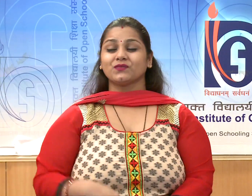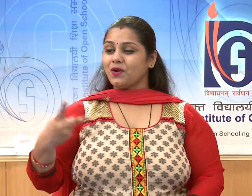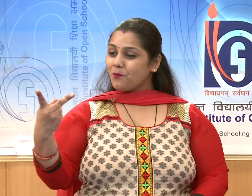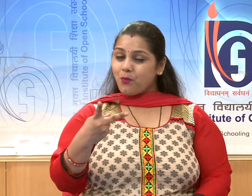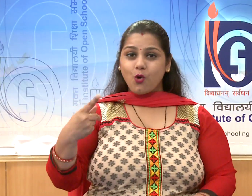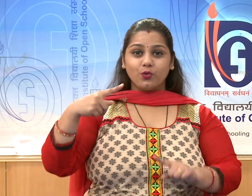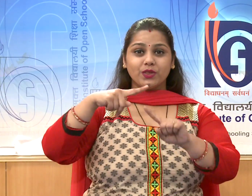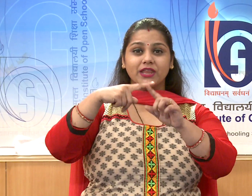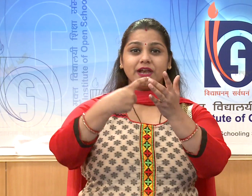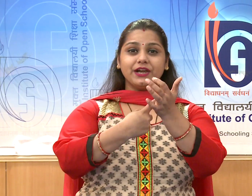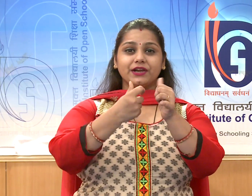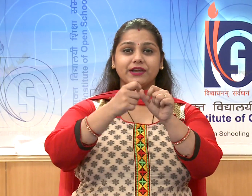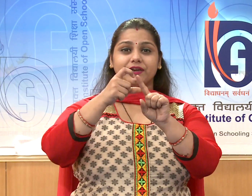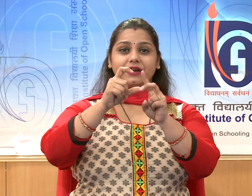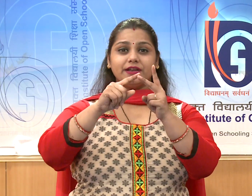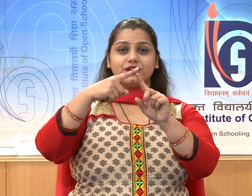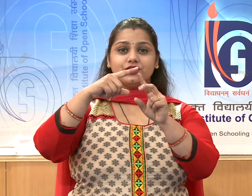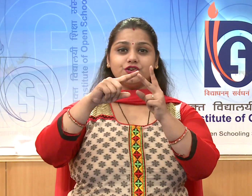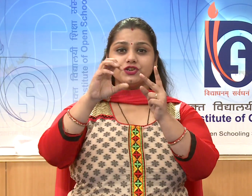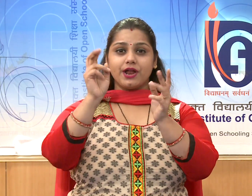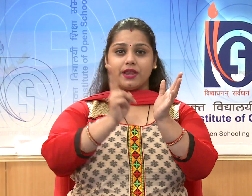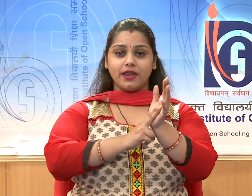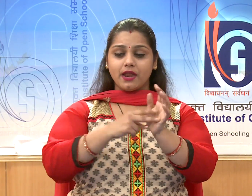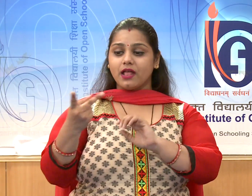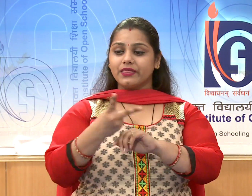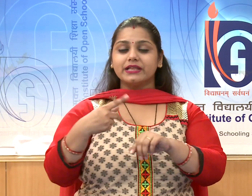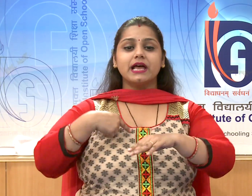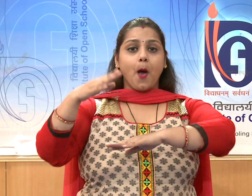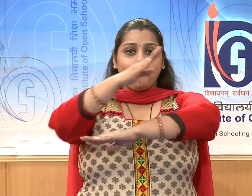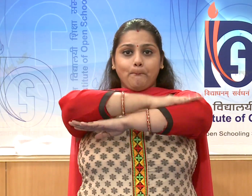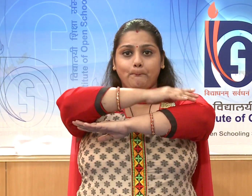Both traditions, in fact, acted as a bridge